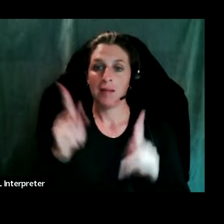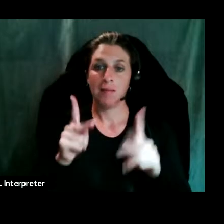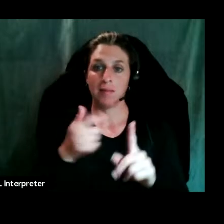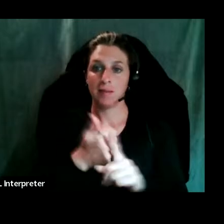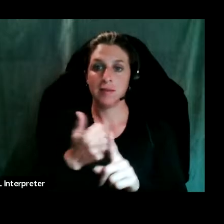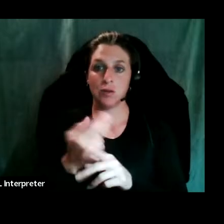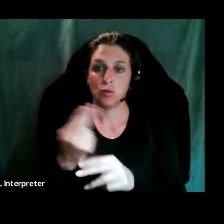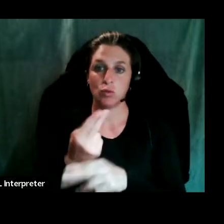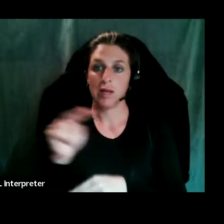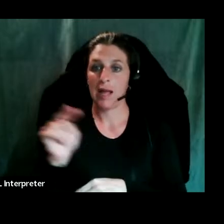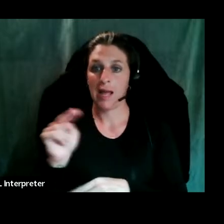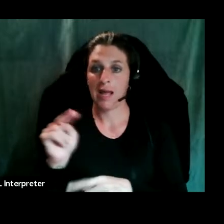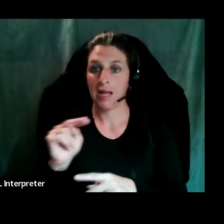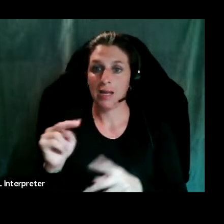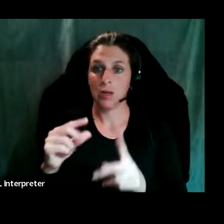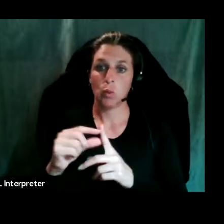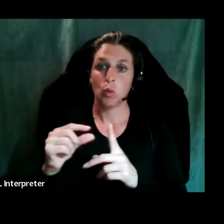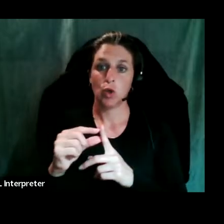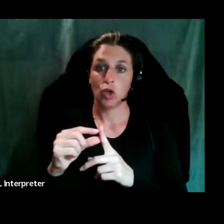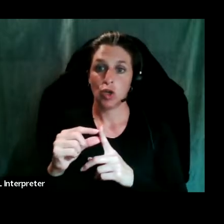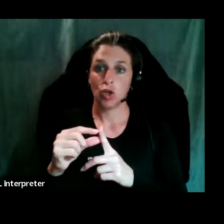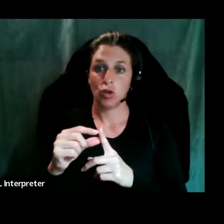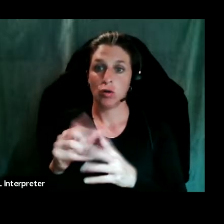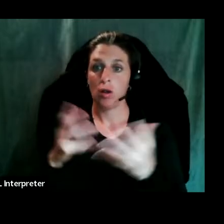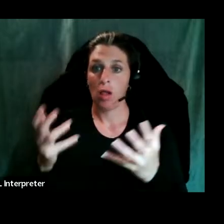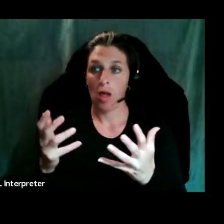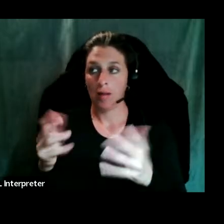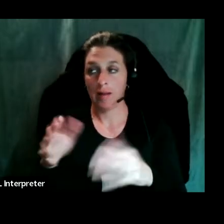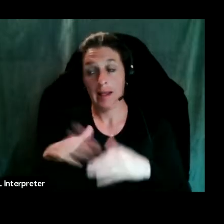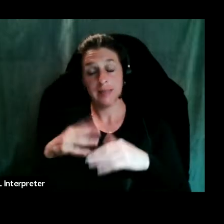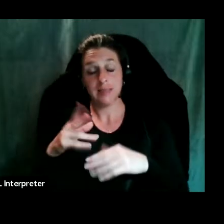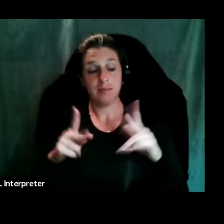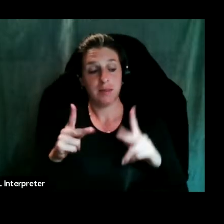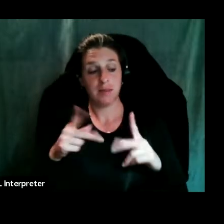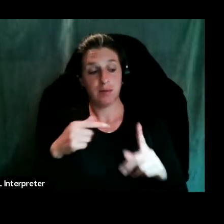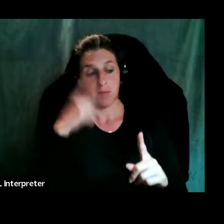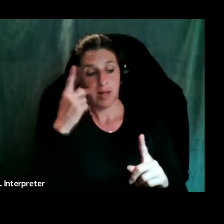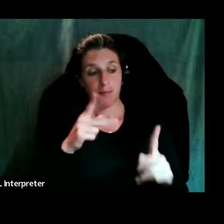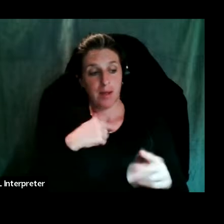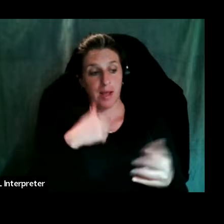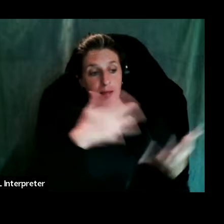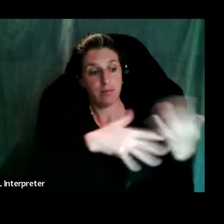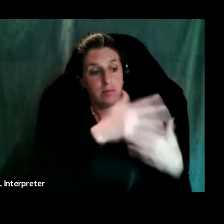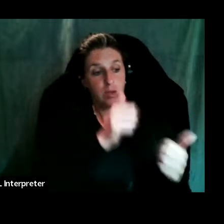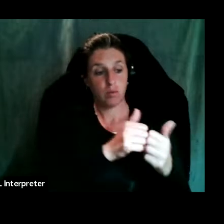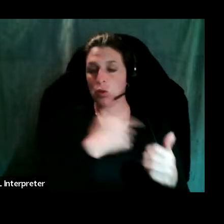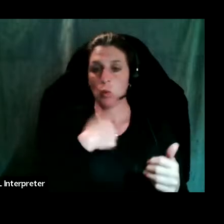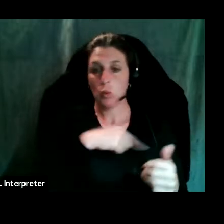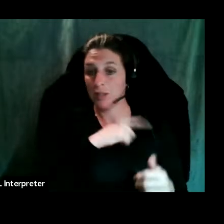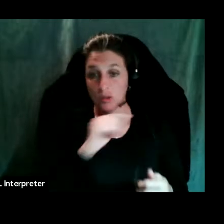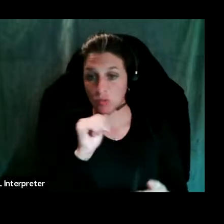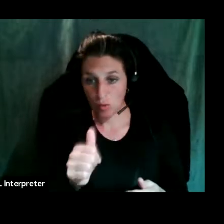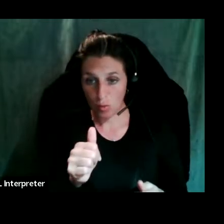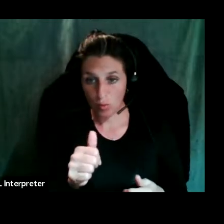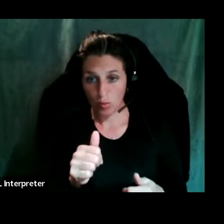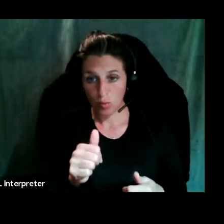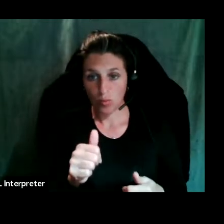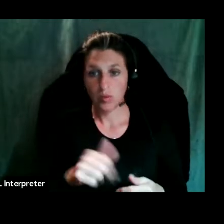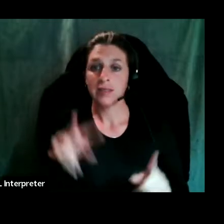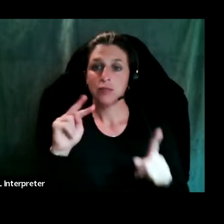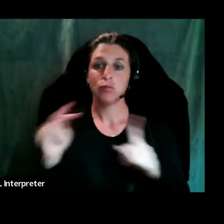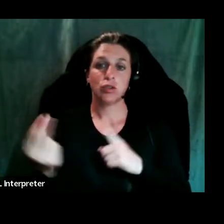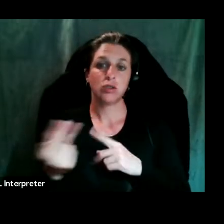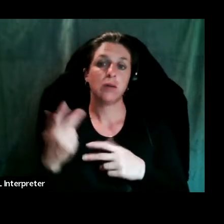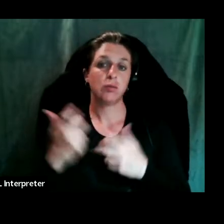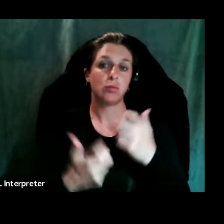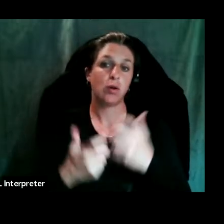which or at least the Black people I hang around with, we don't. Right. Yeah. So I definitely do think it is a perception problem as